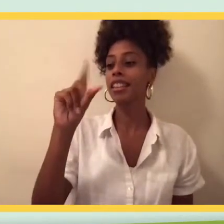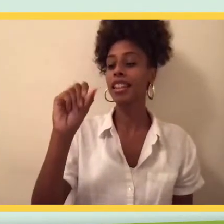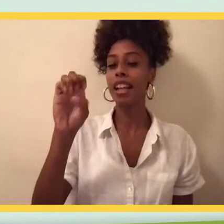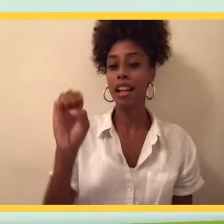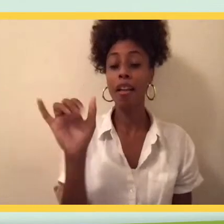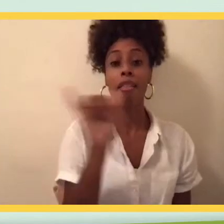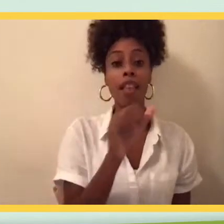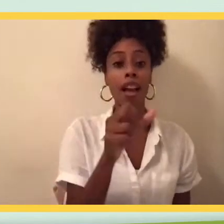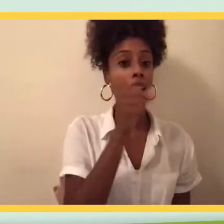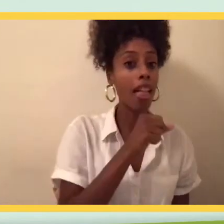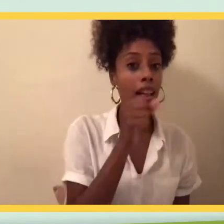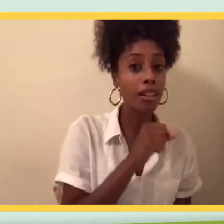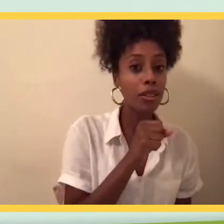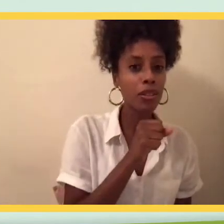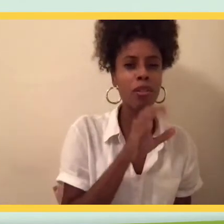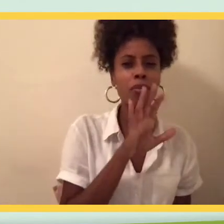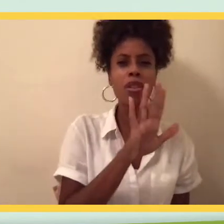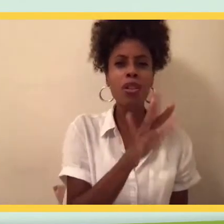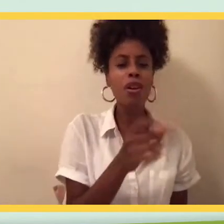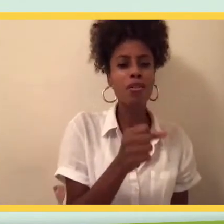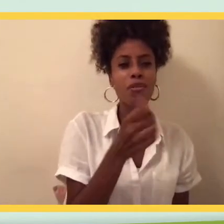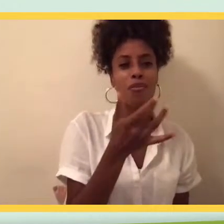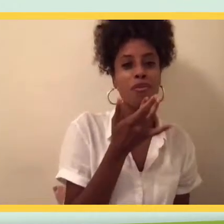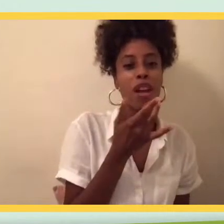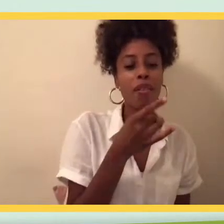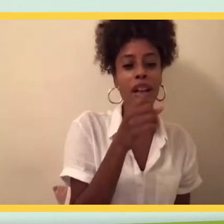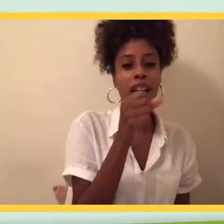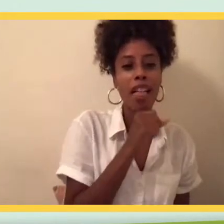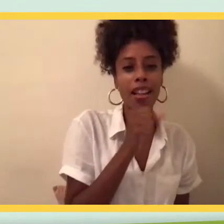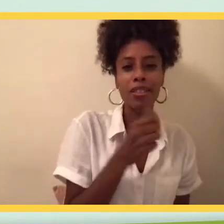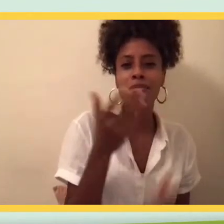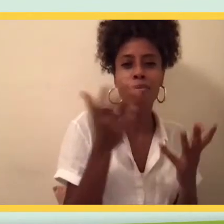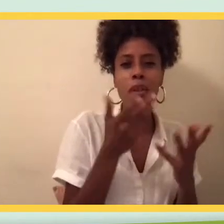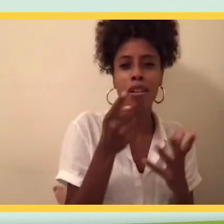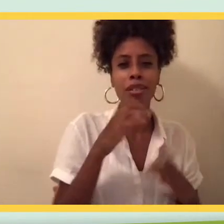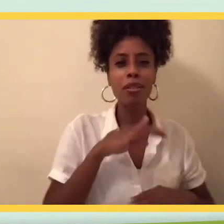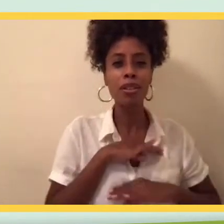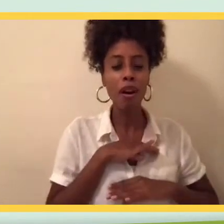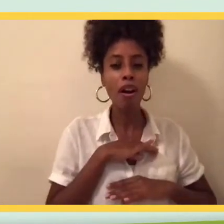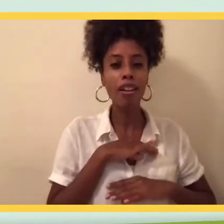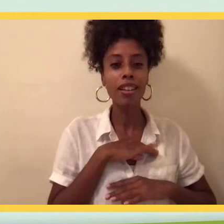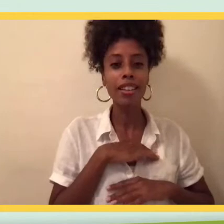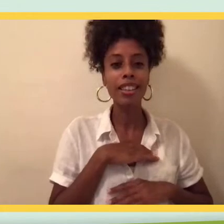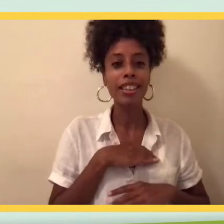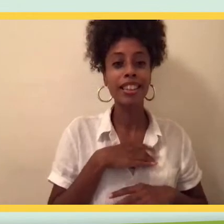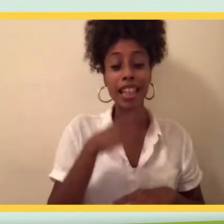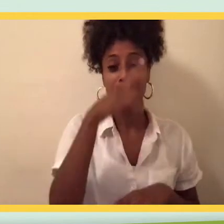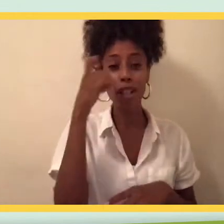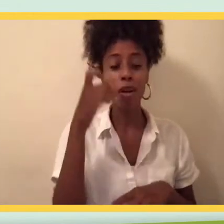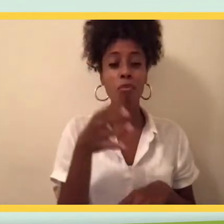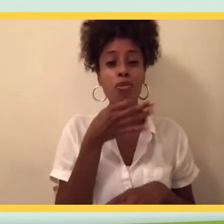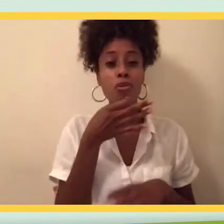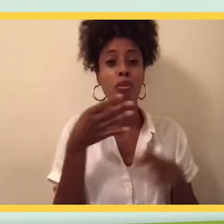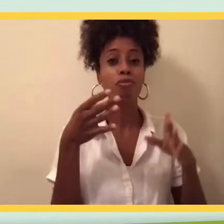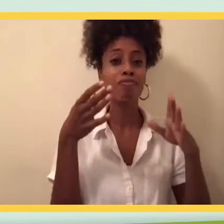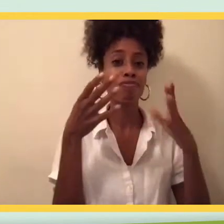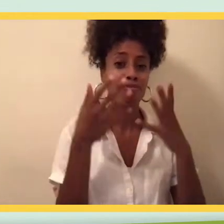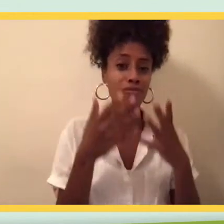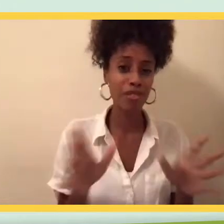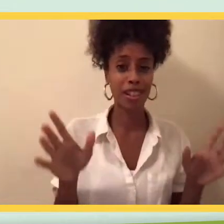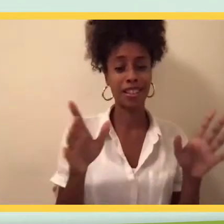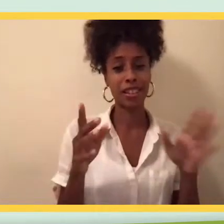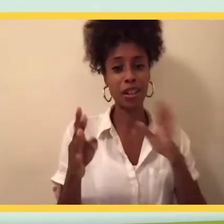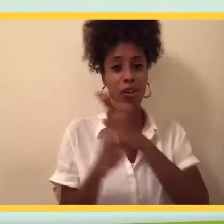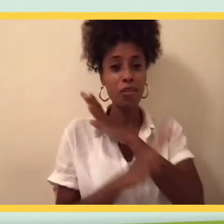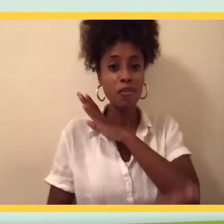ice cream have you been enjoying? You know, the summer is slowly coming to an end and the fall is beginning, but ice cream